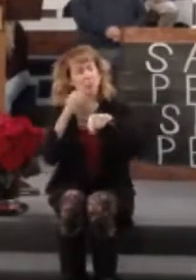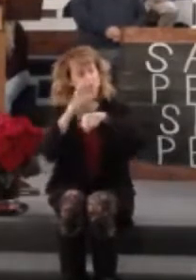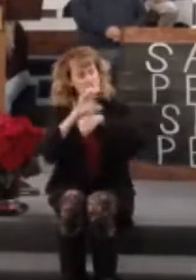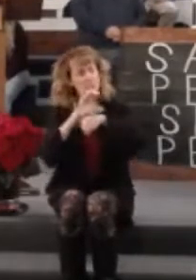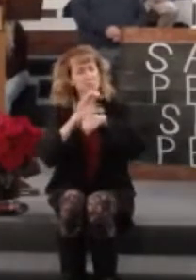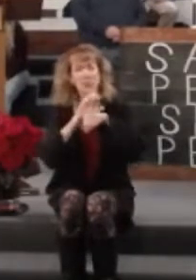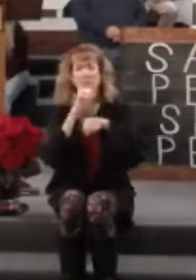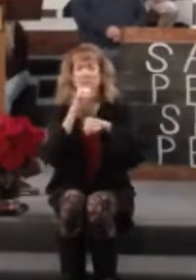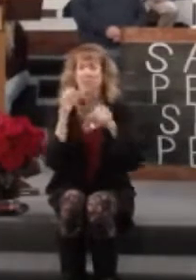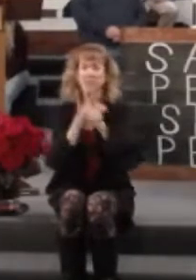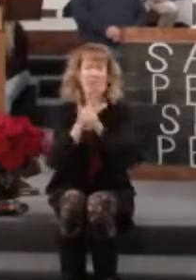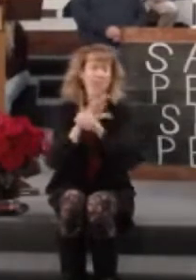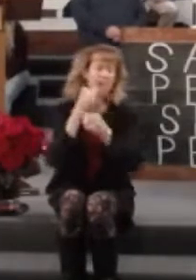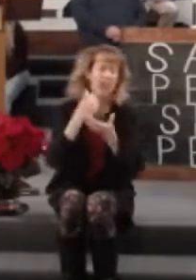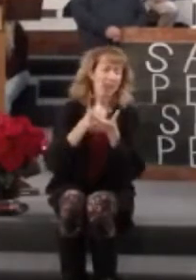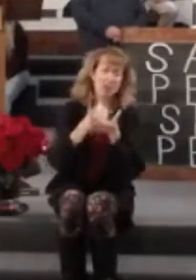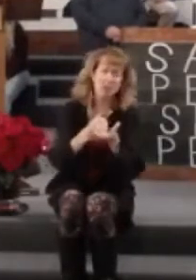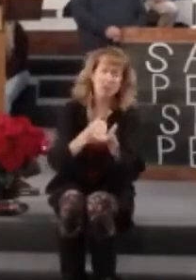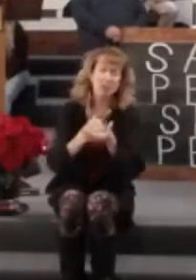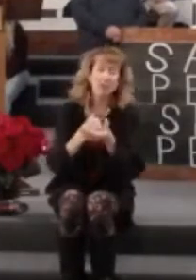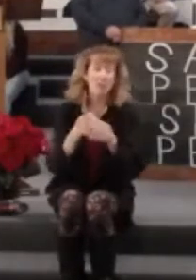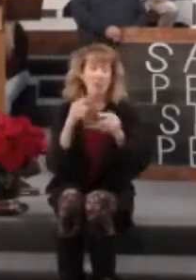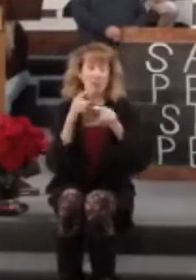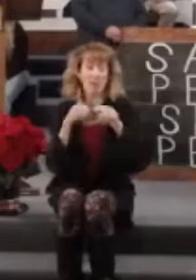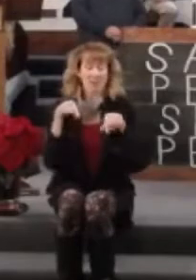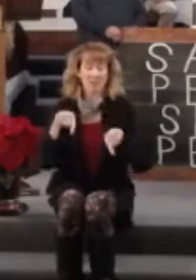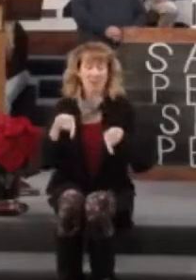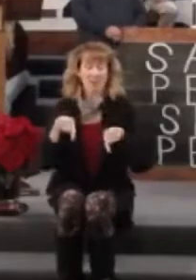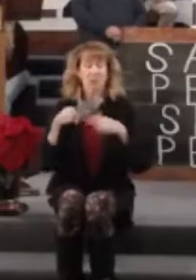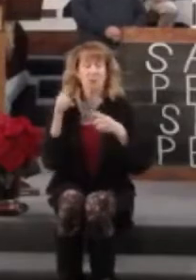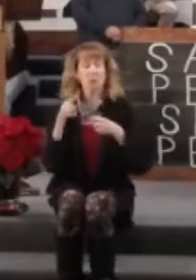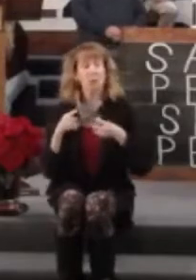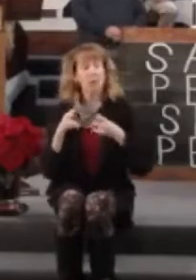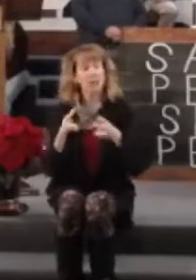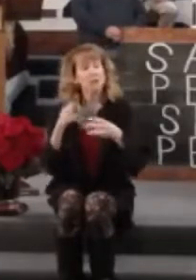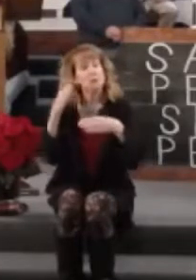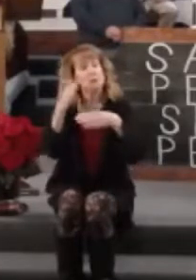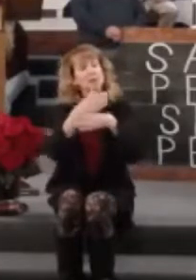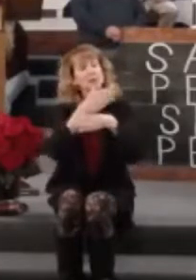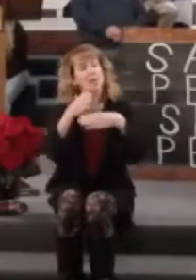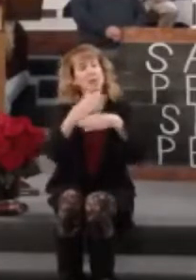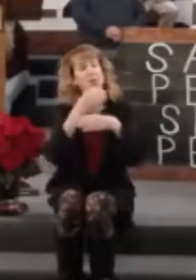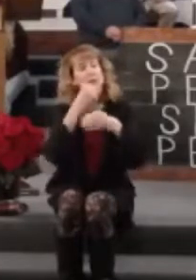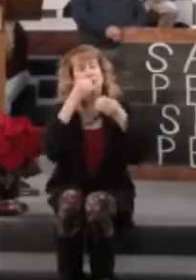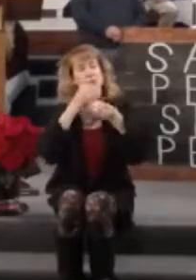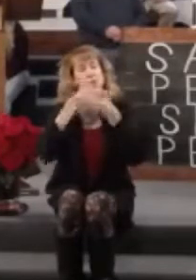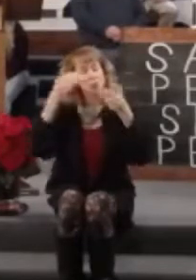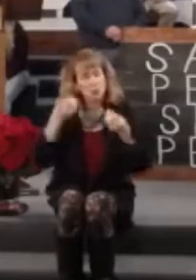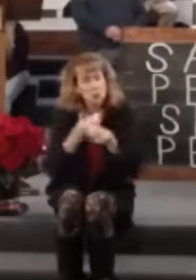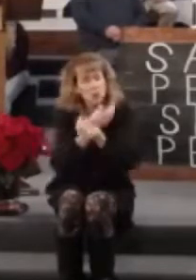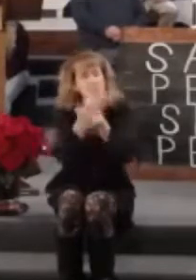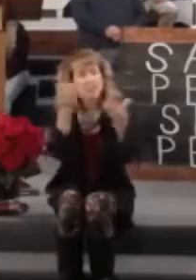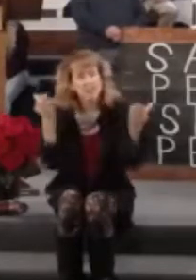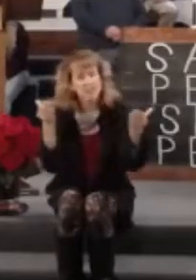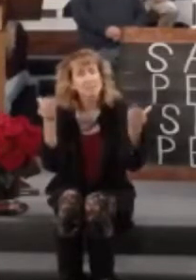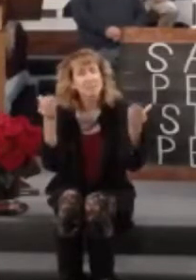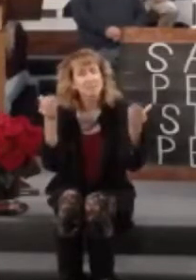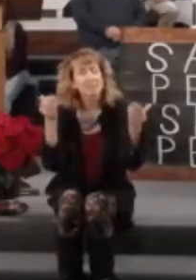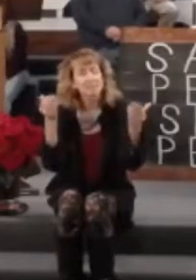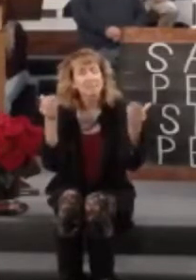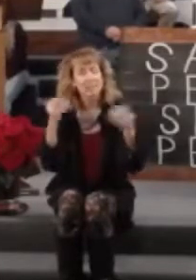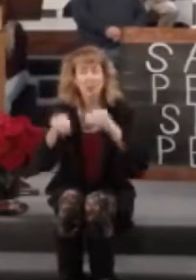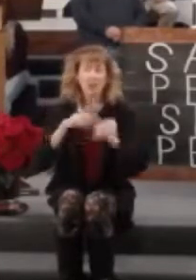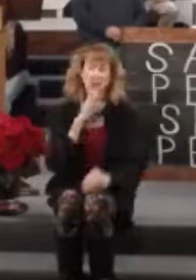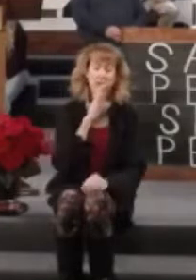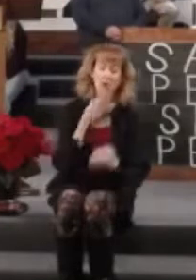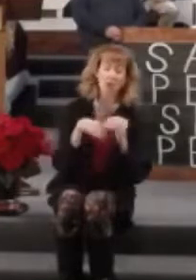come and help me? Medicine is just a means for me to share the gospel with those who have no other access. When I talk